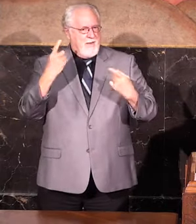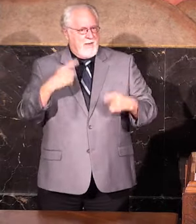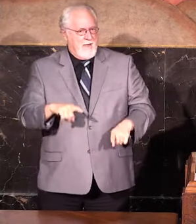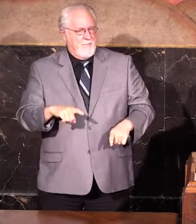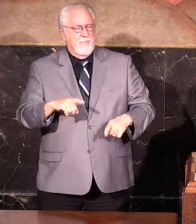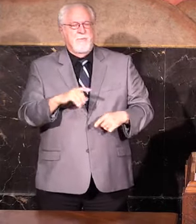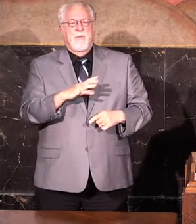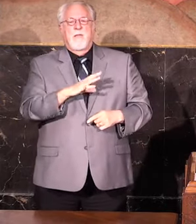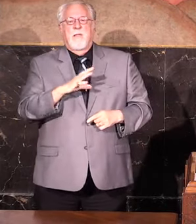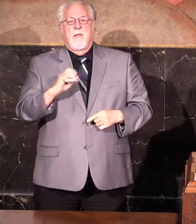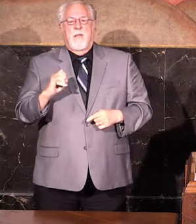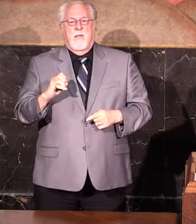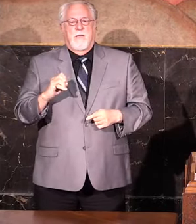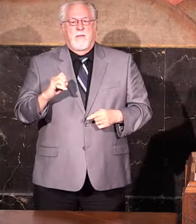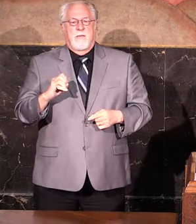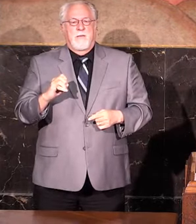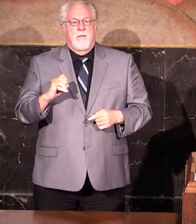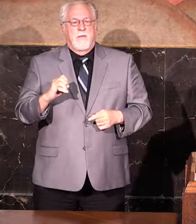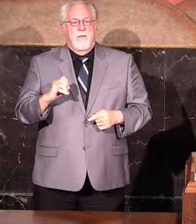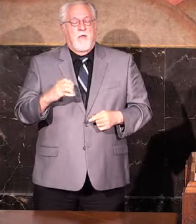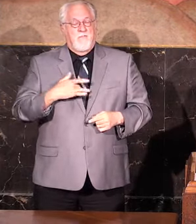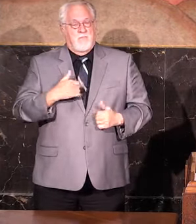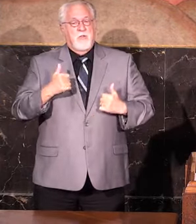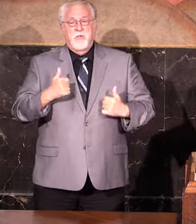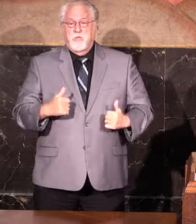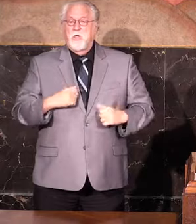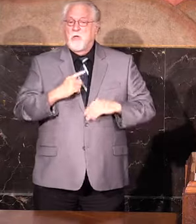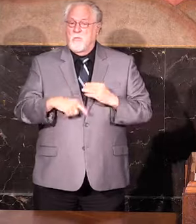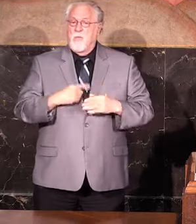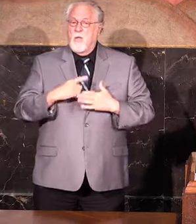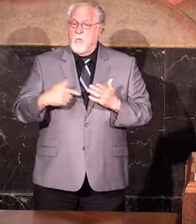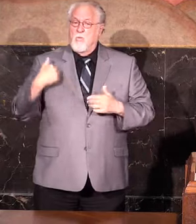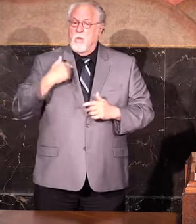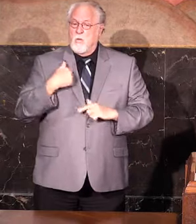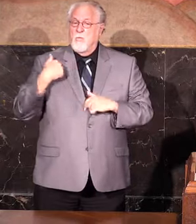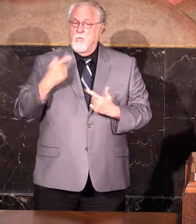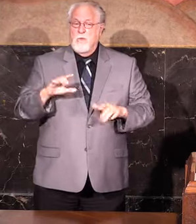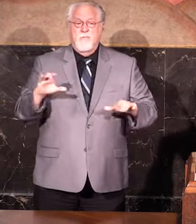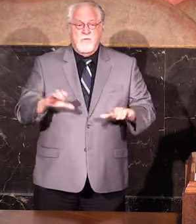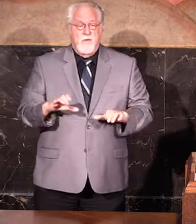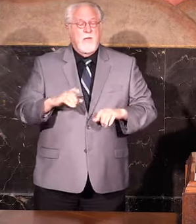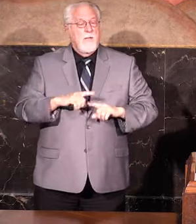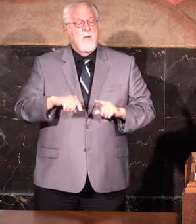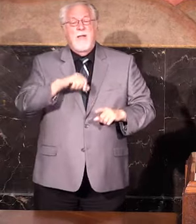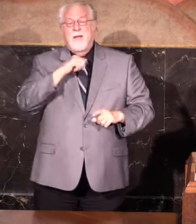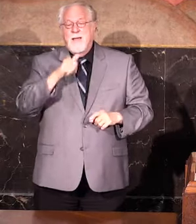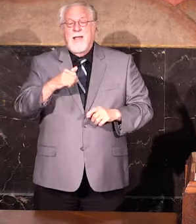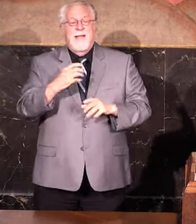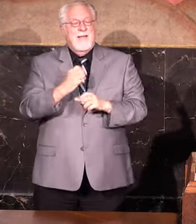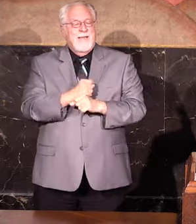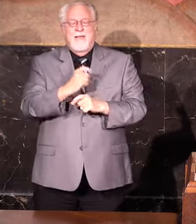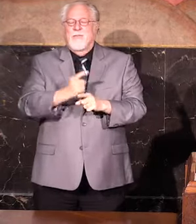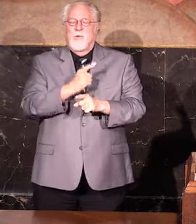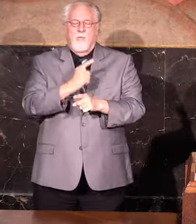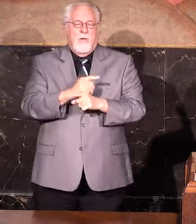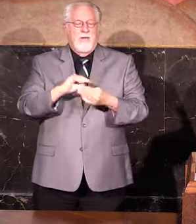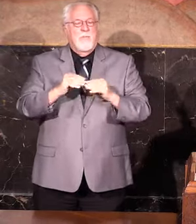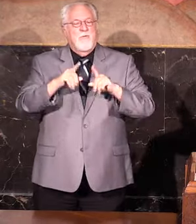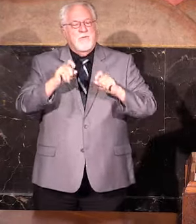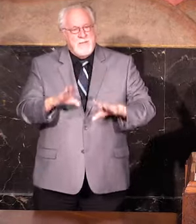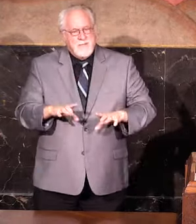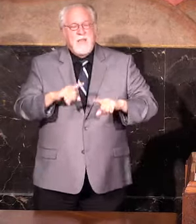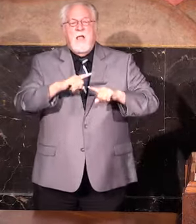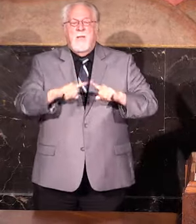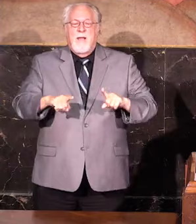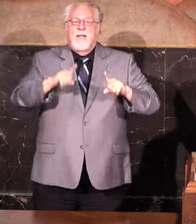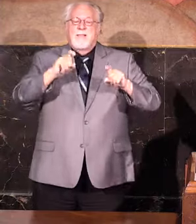And we feel good about what we've been able to do, but it's not just about getting the right number of tests. It's making sure you're